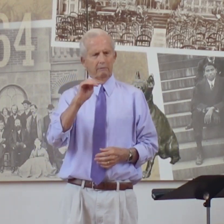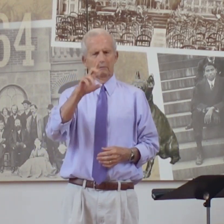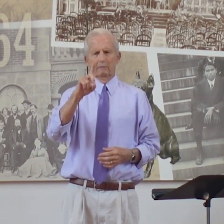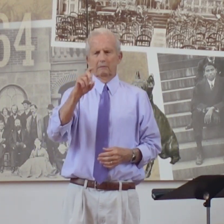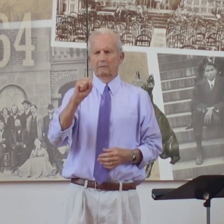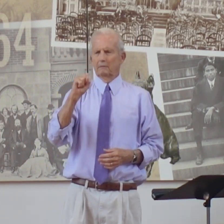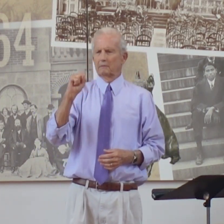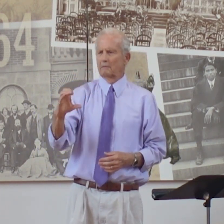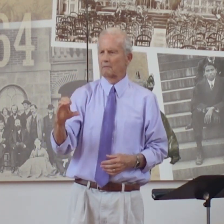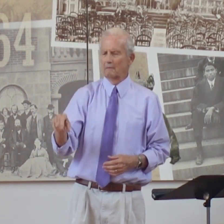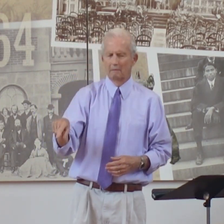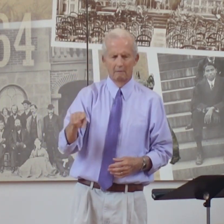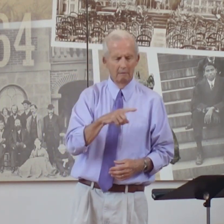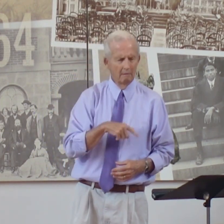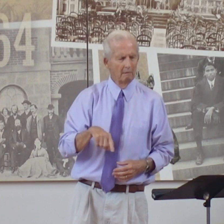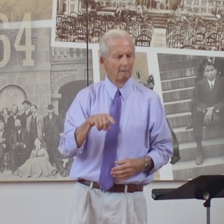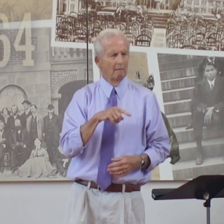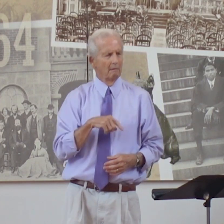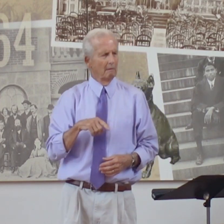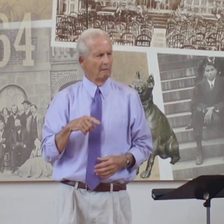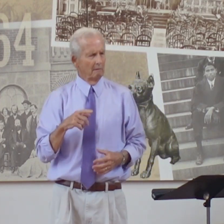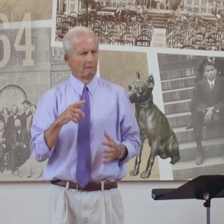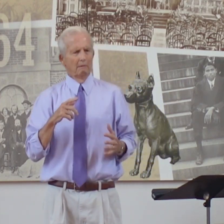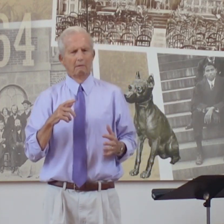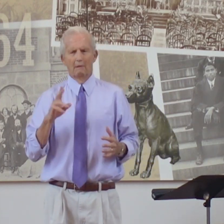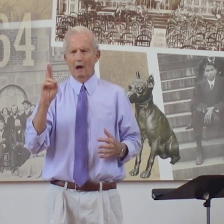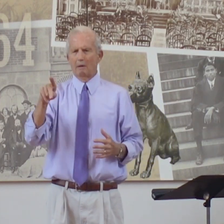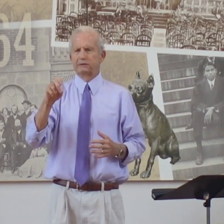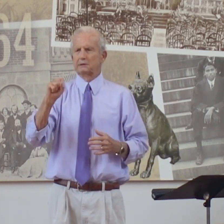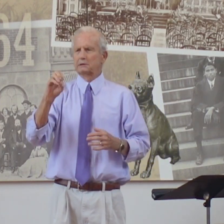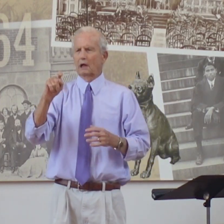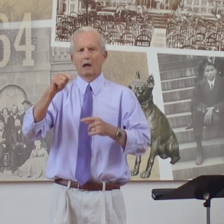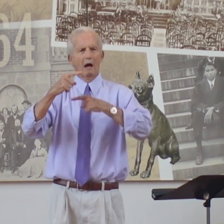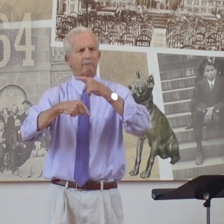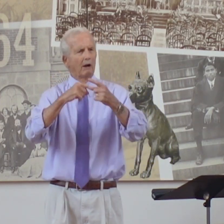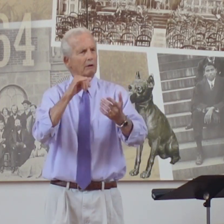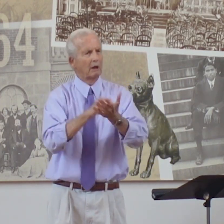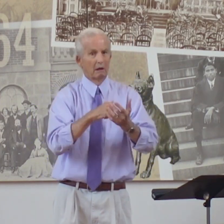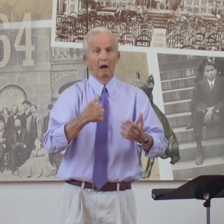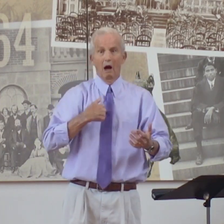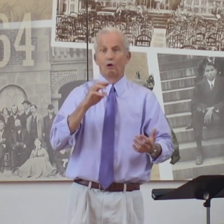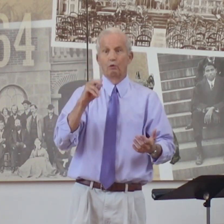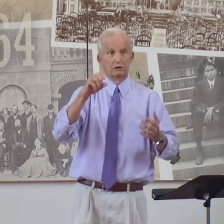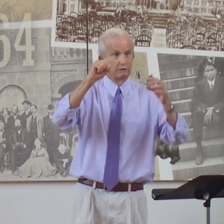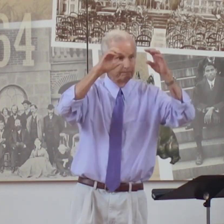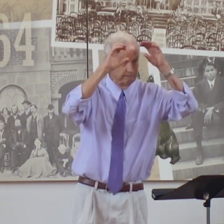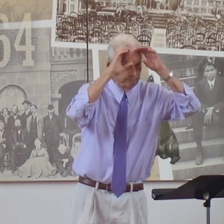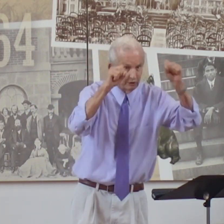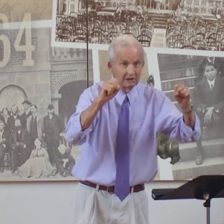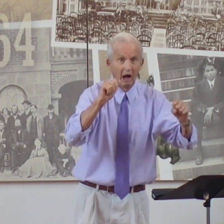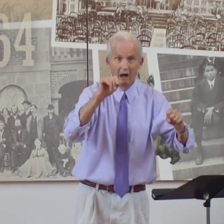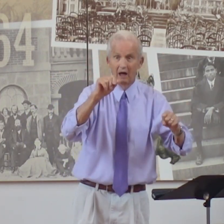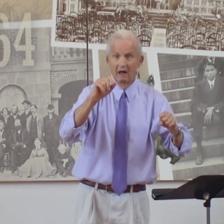And we, as members of the Maryland Deaf Senior Organization, were upset.